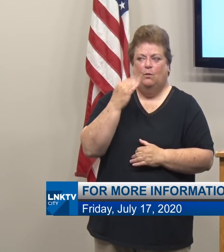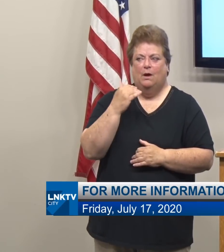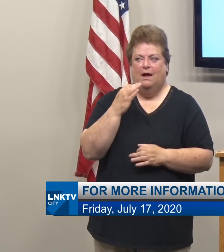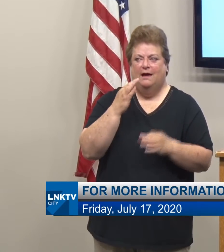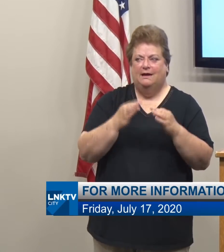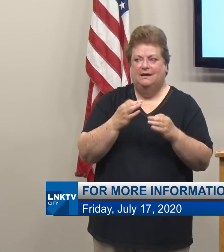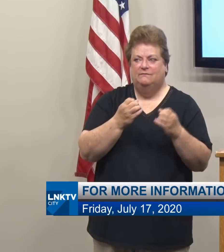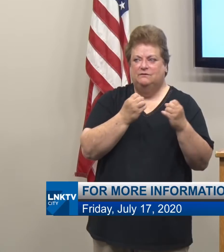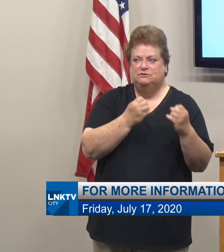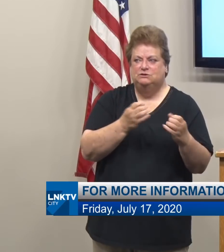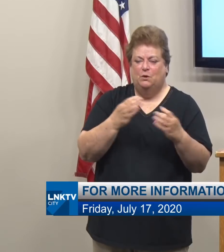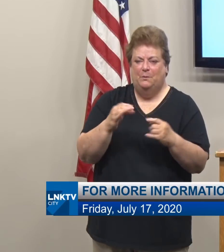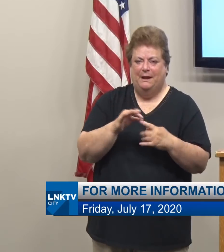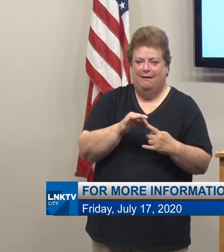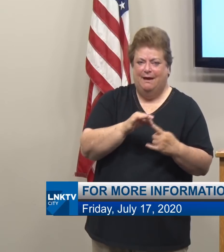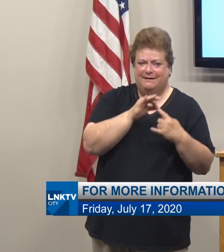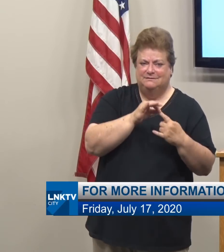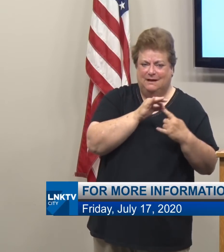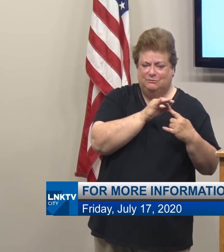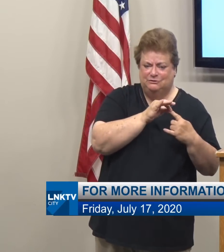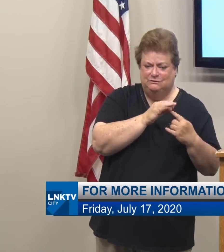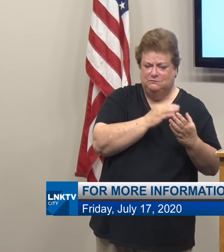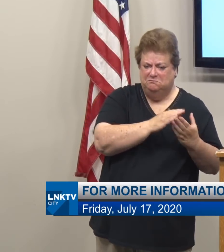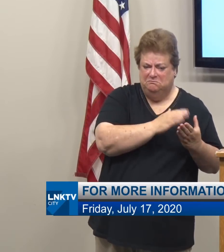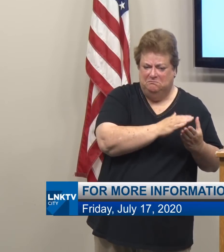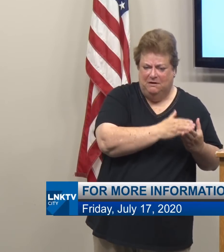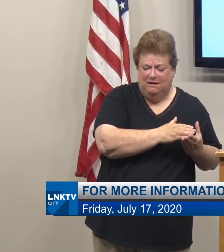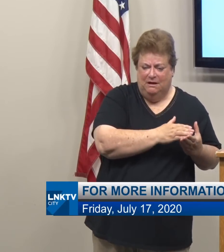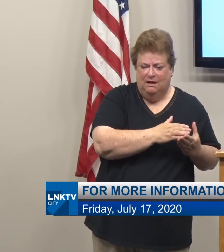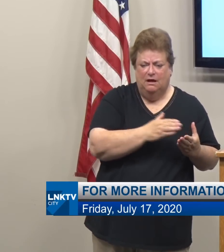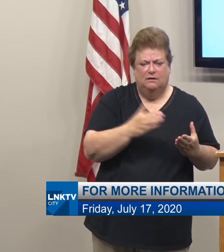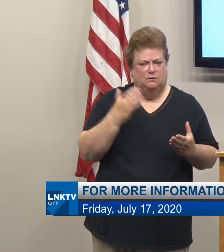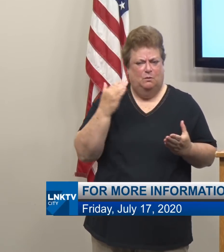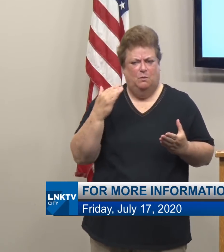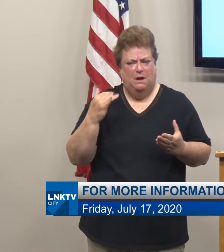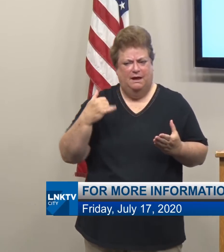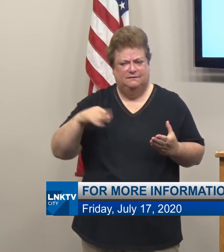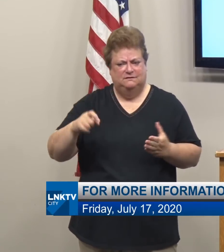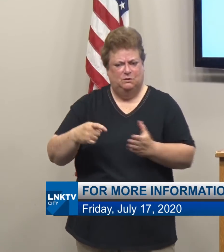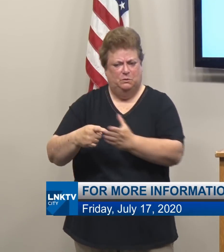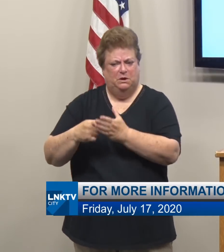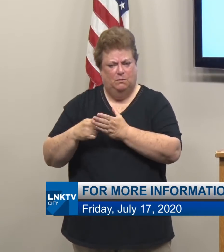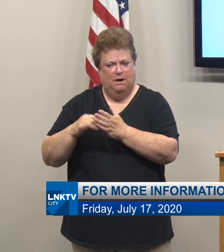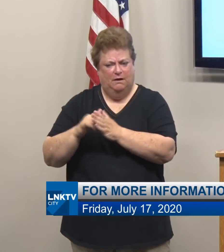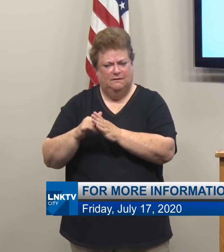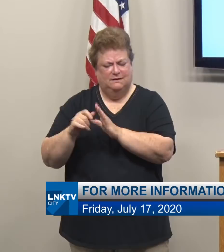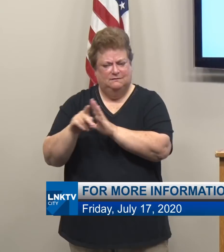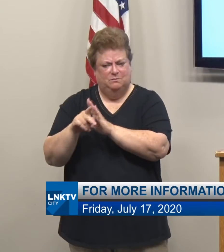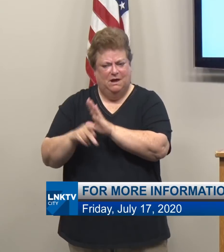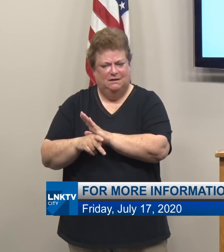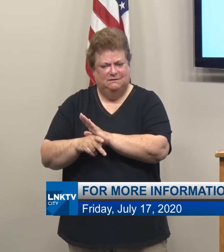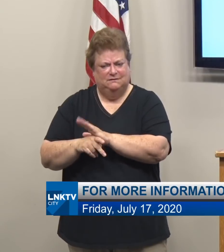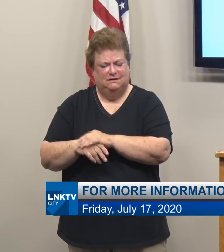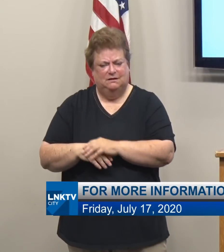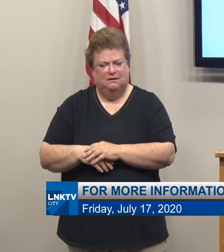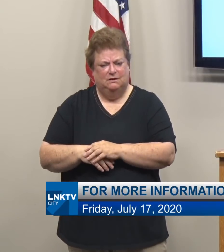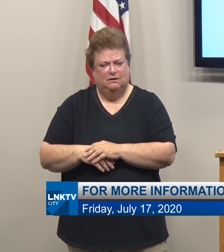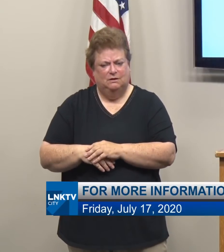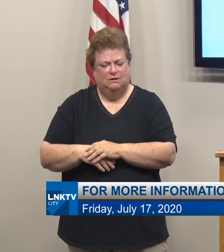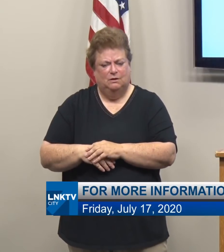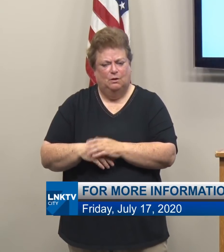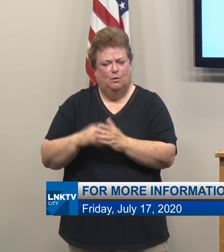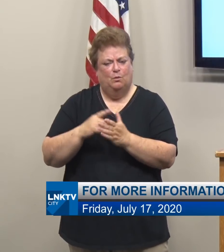exceptions, this policy is still important for the community, and what instances